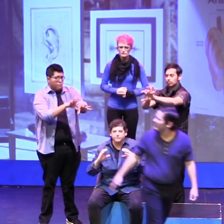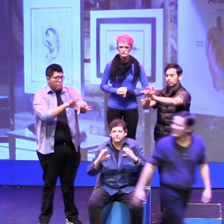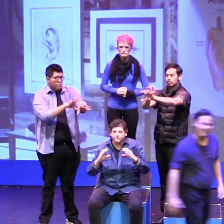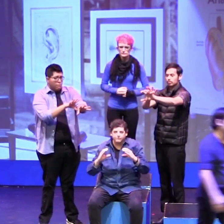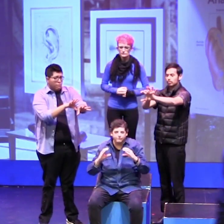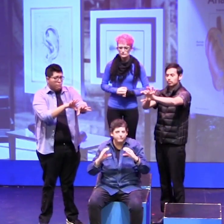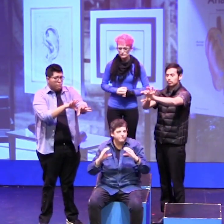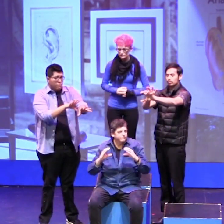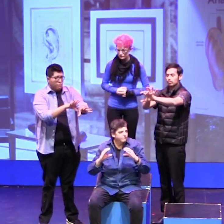Enough!